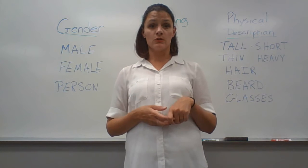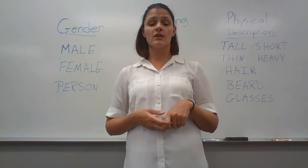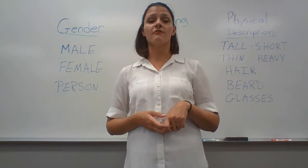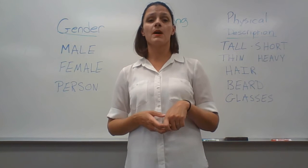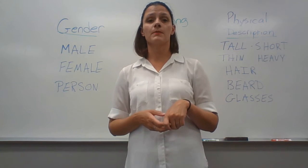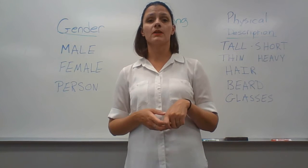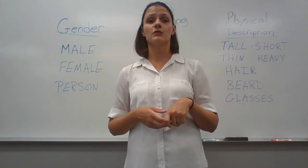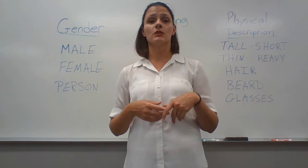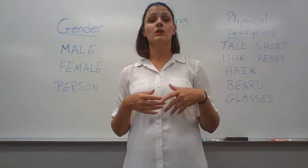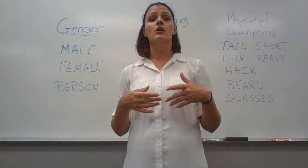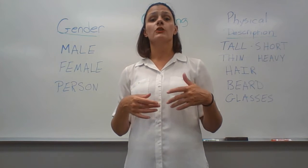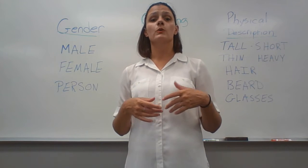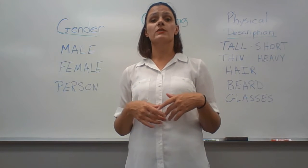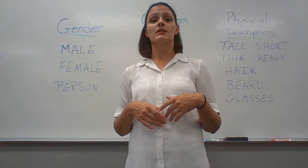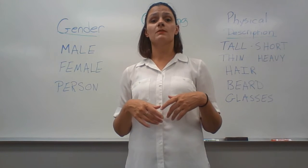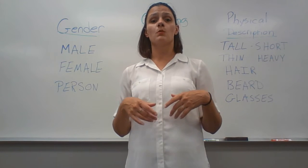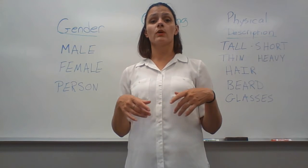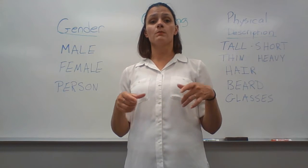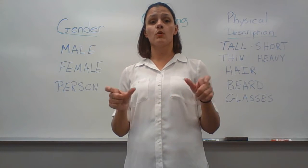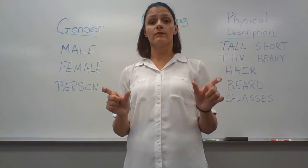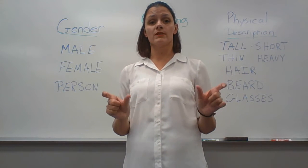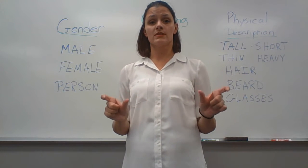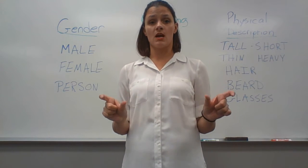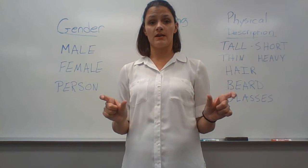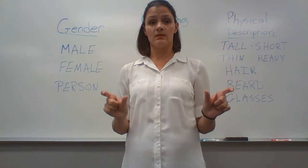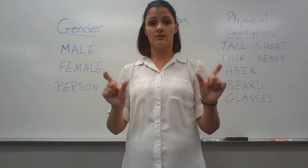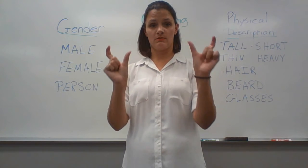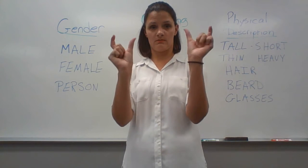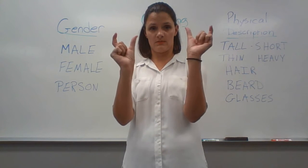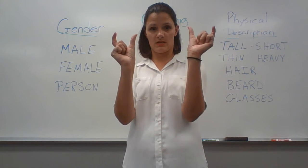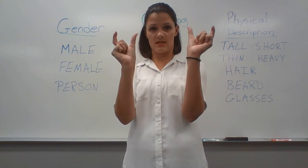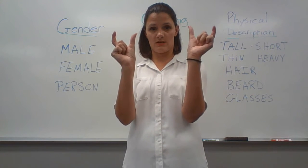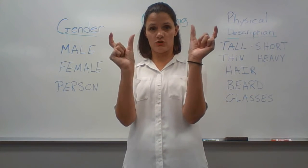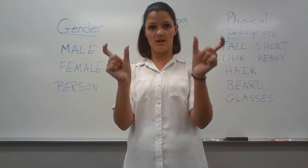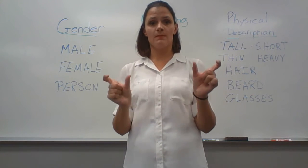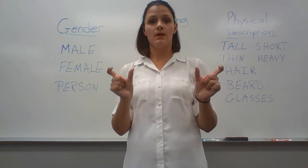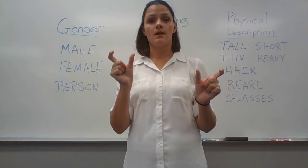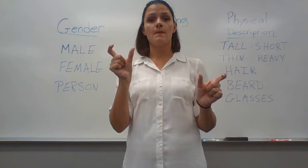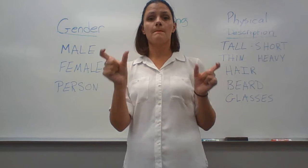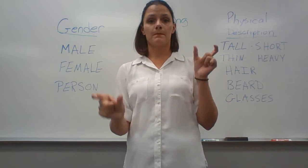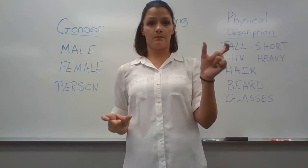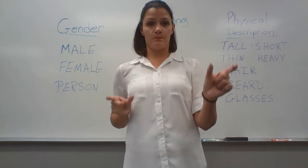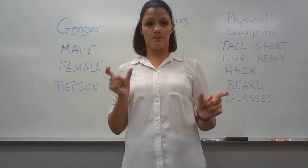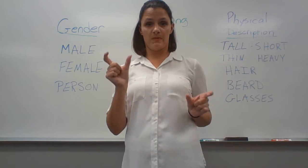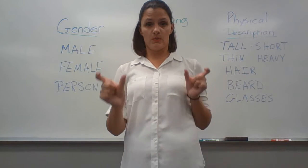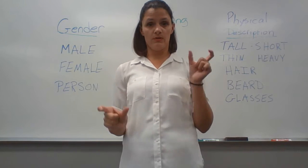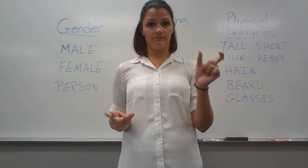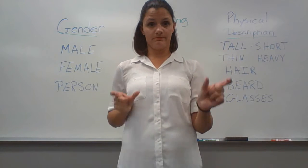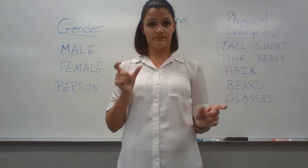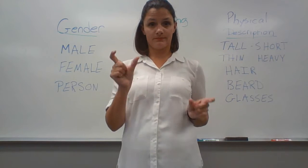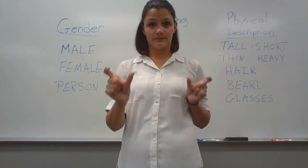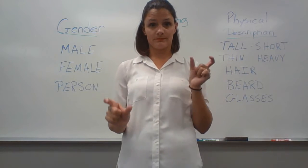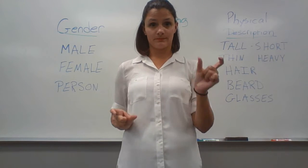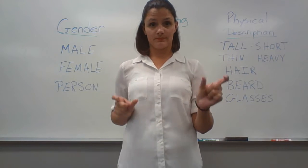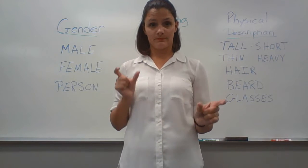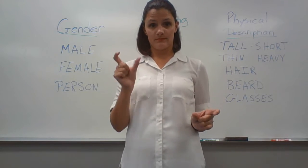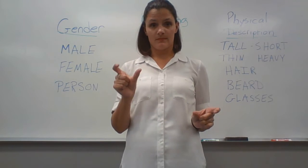deaf population, you are seeing more and more of the sign, this hand shape, people.